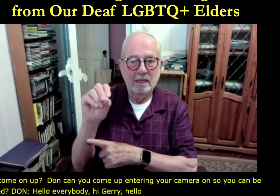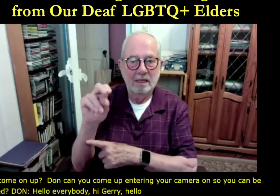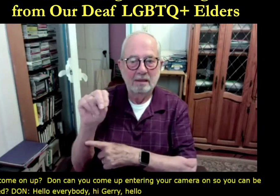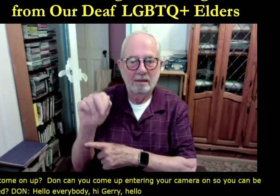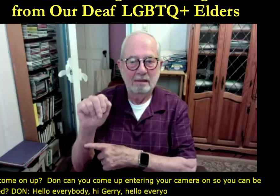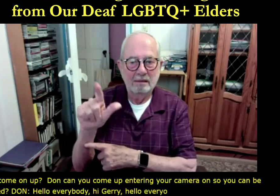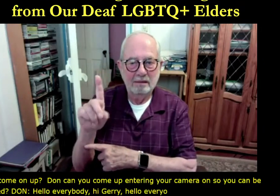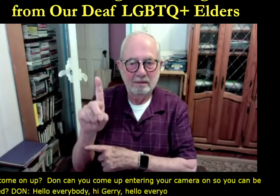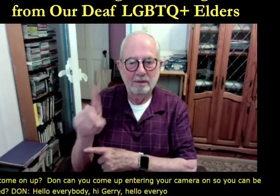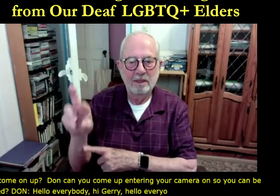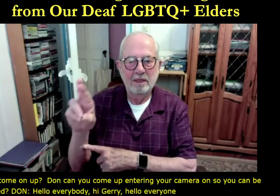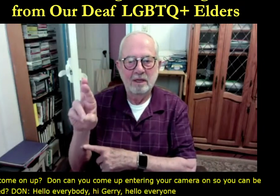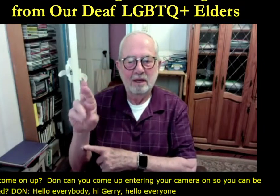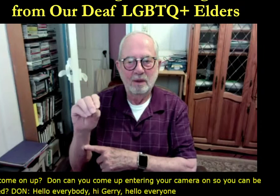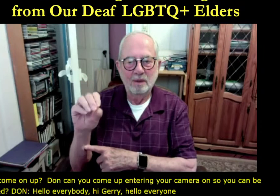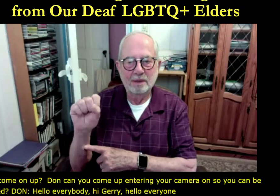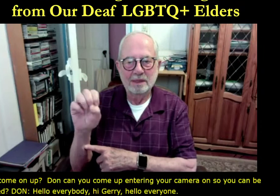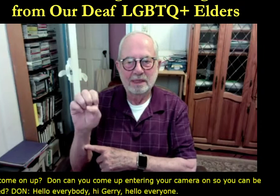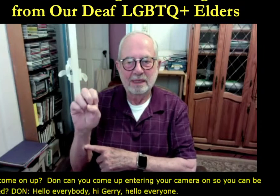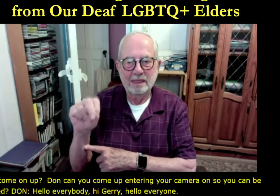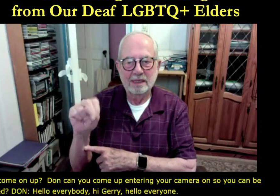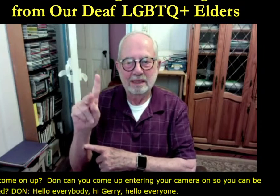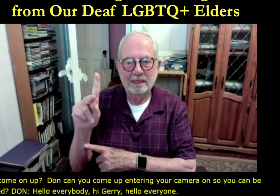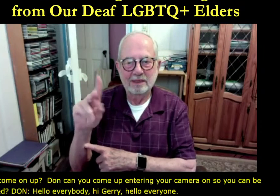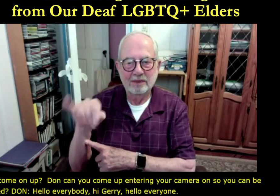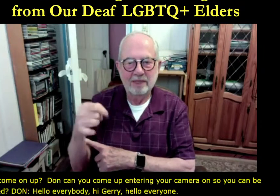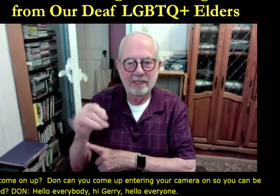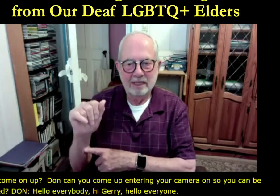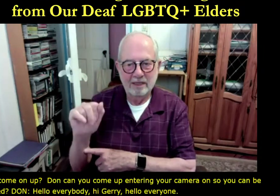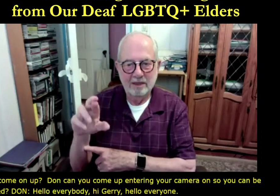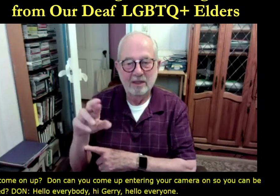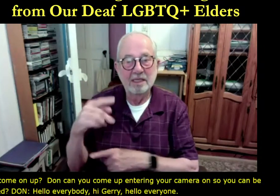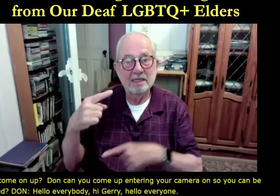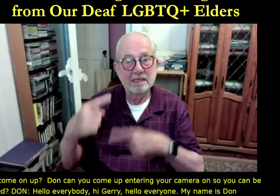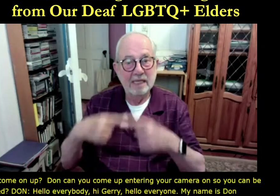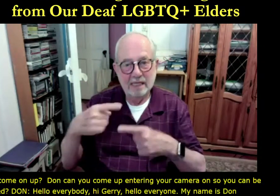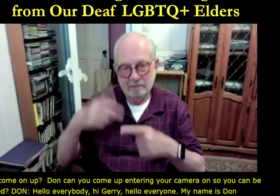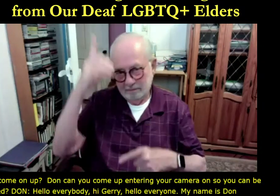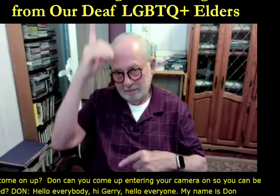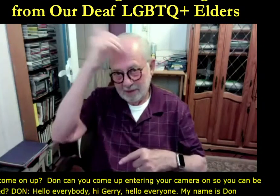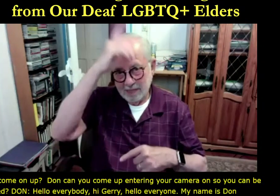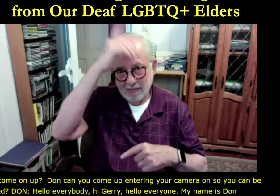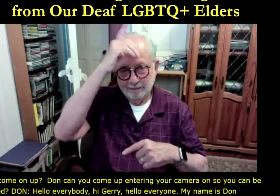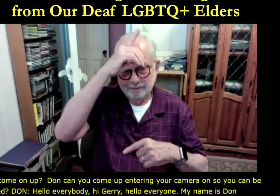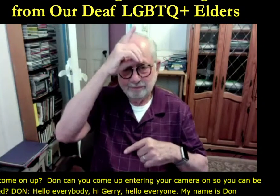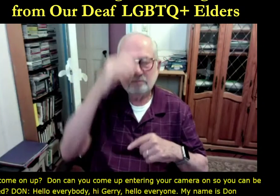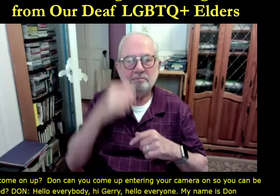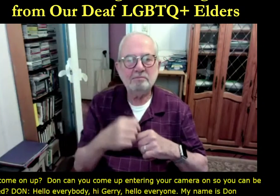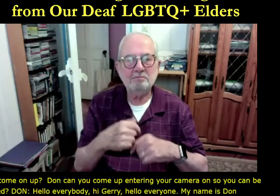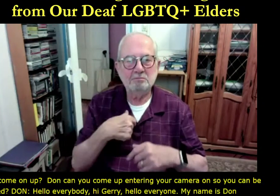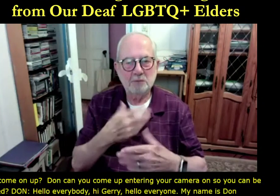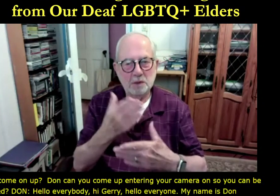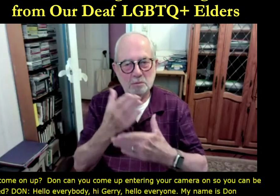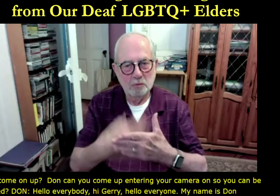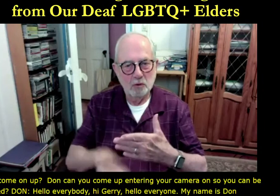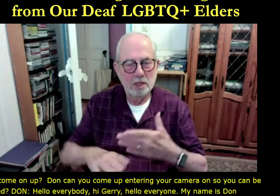my name is donald rosen kajar and this is my sign name